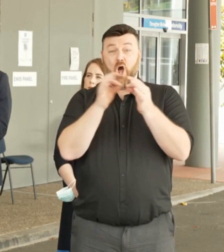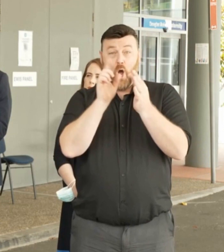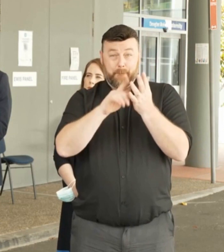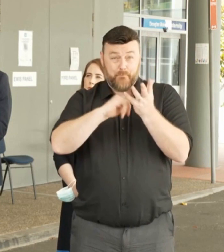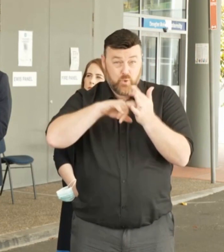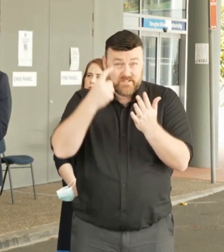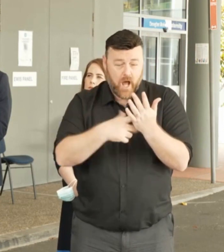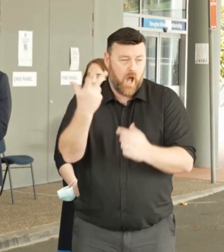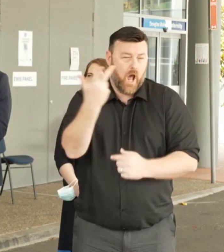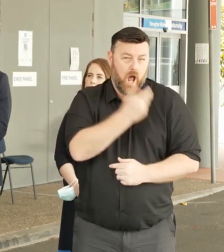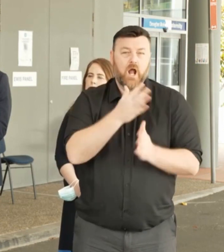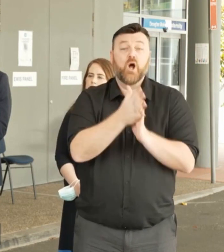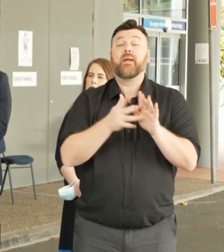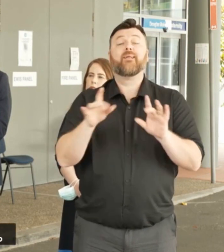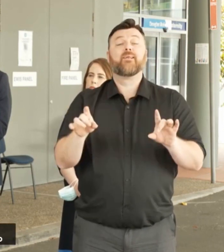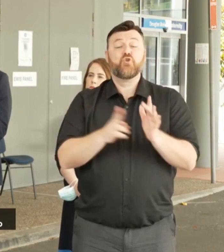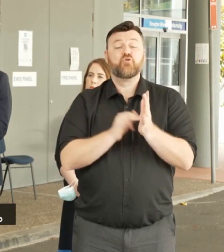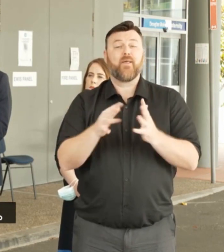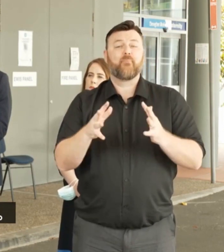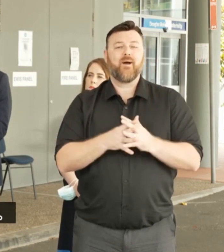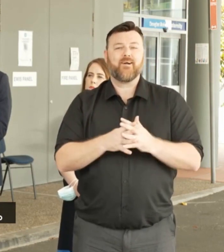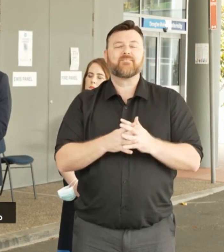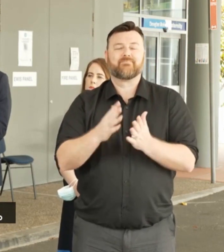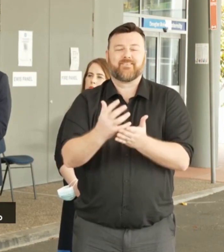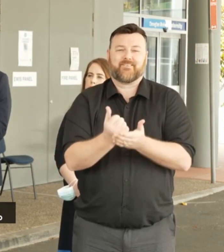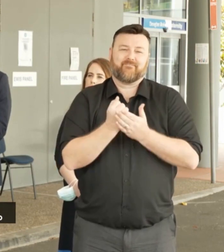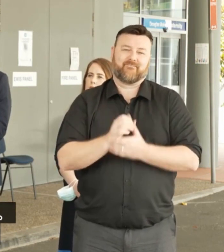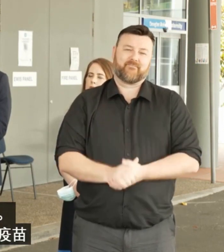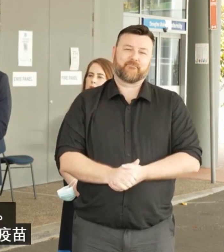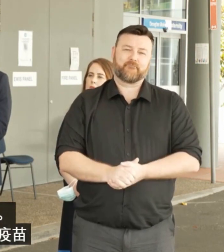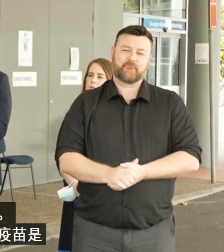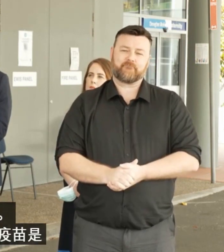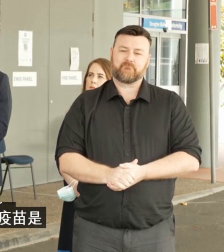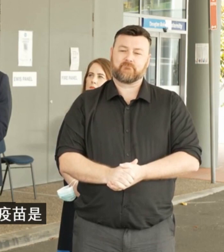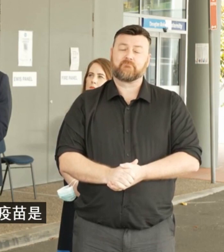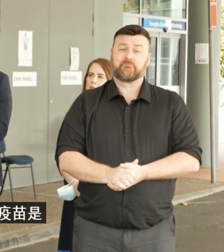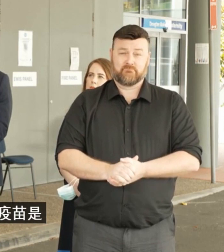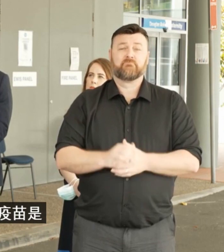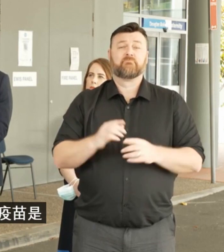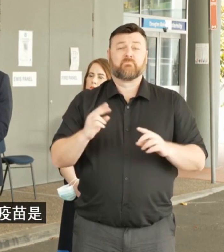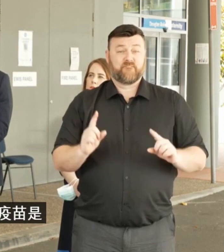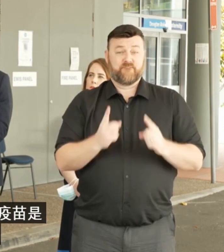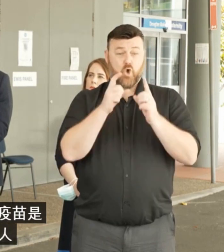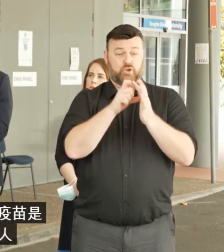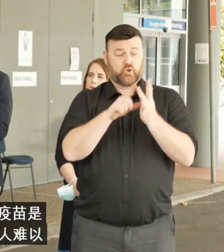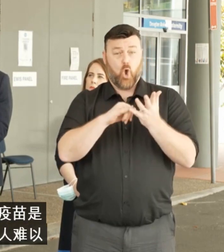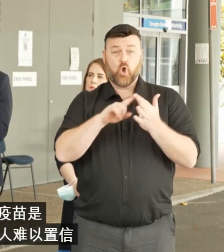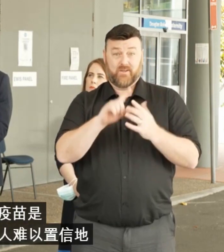during this period of time. Also note today that the first dose vaccination is coming into 95%